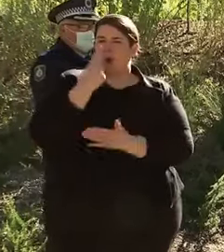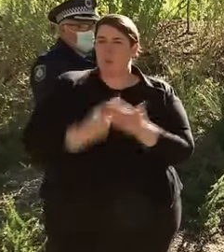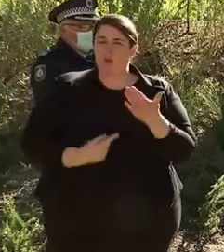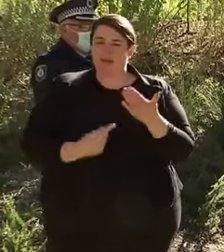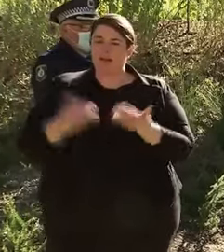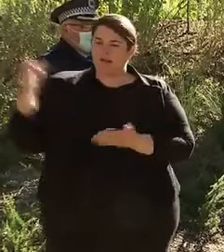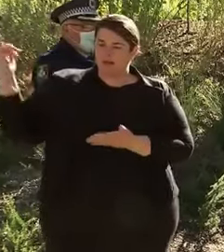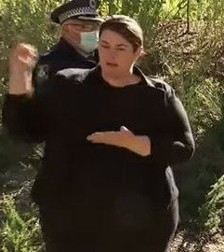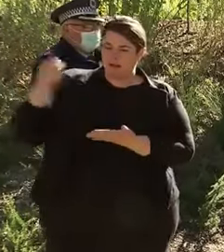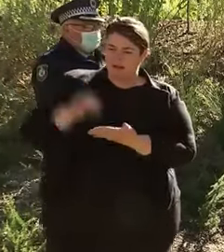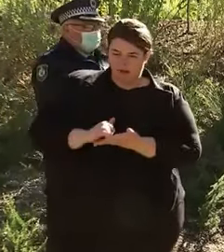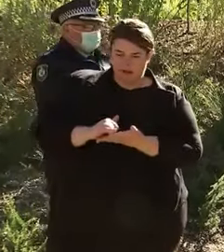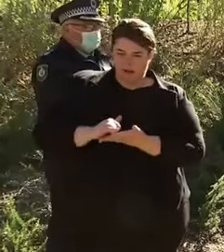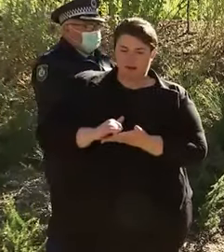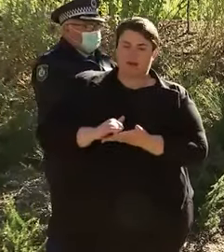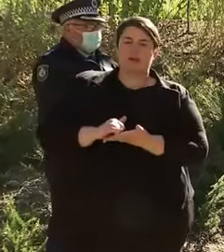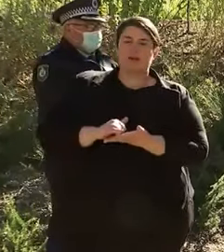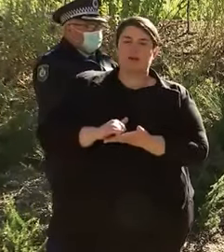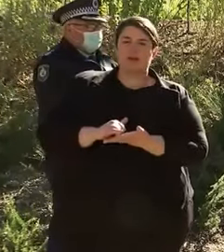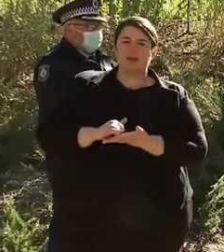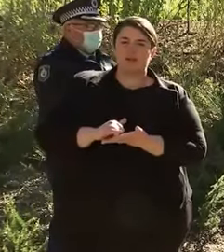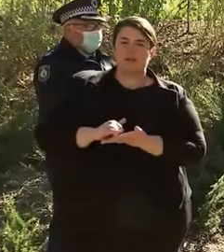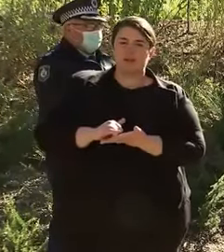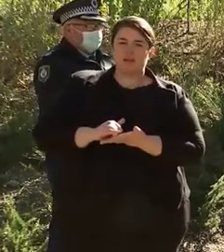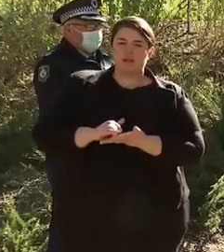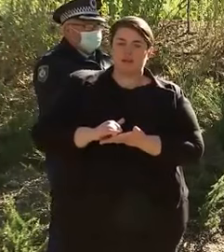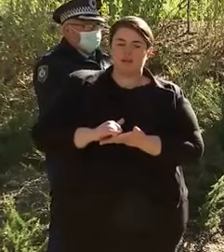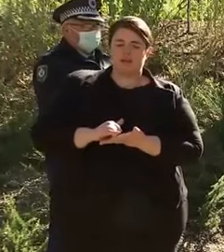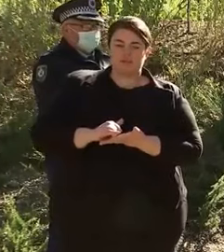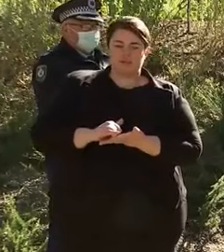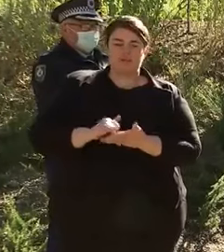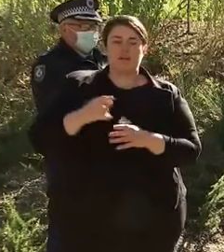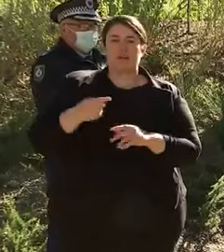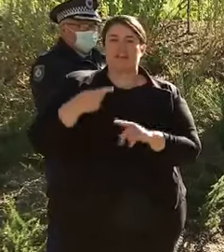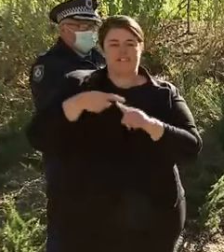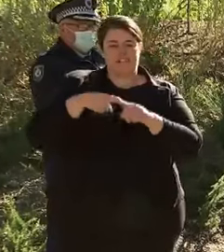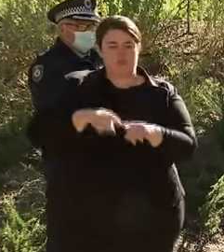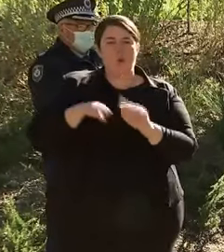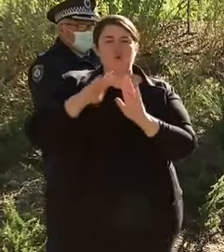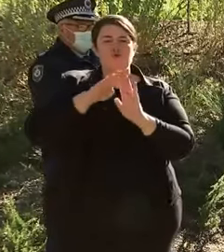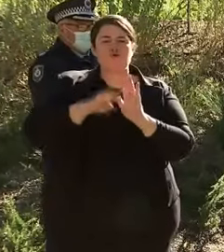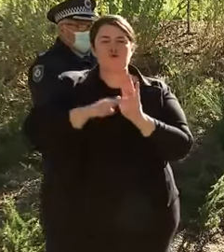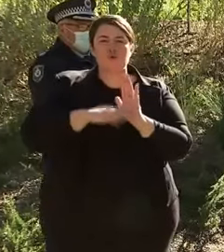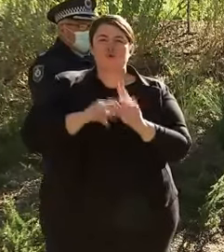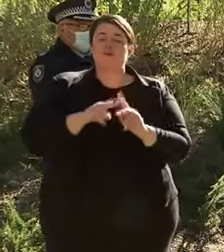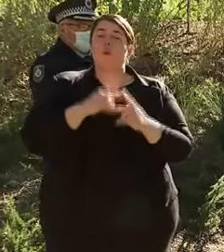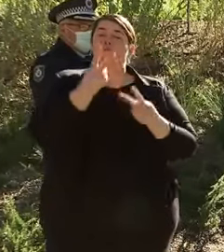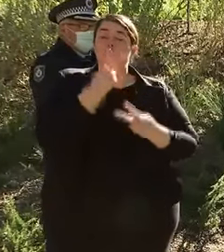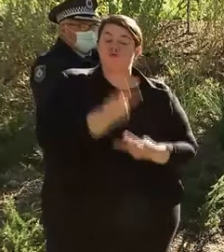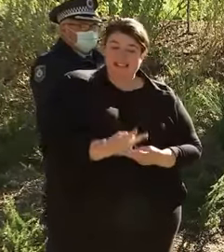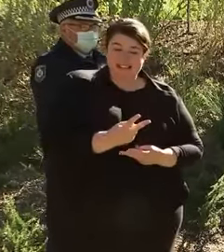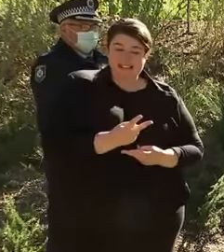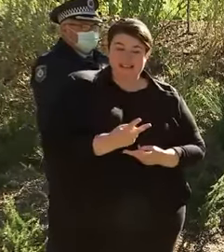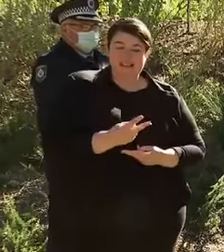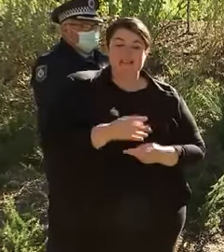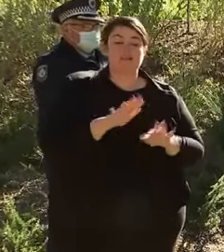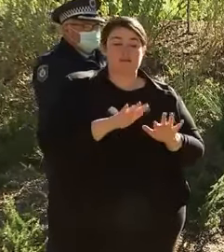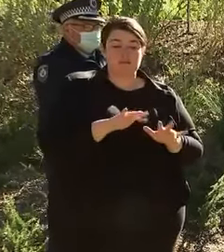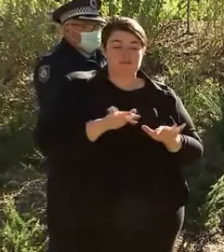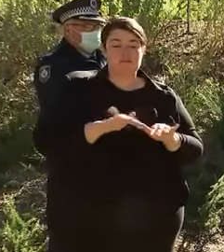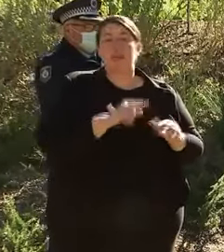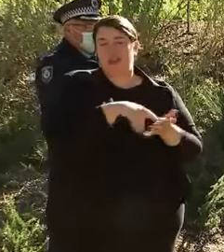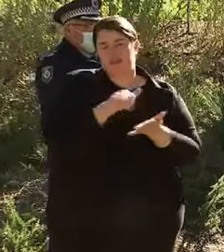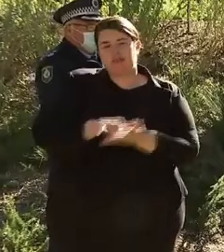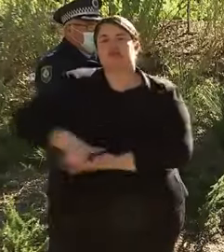they usually just are meeting the aviation authority requirements for rest, and then they depart. But